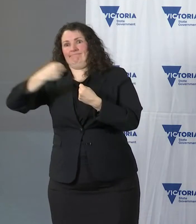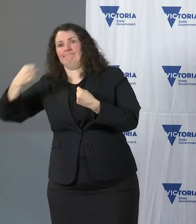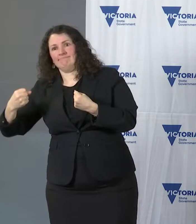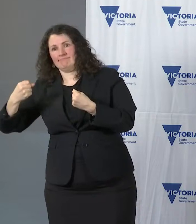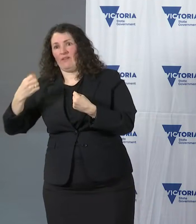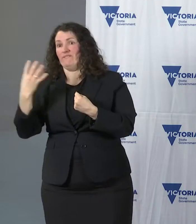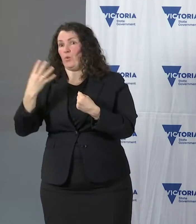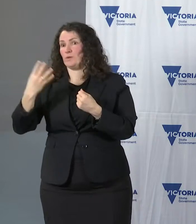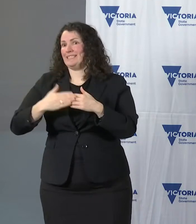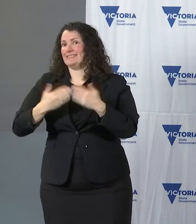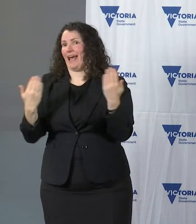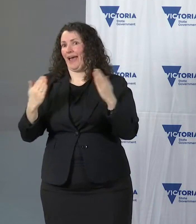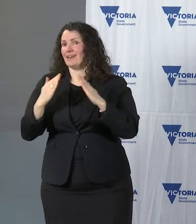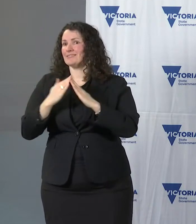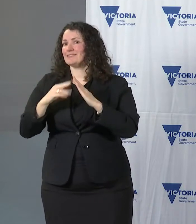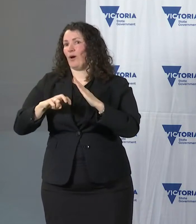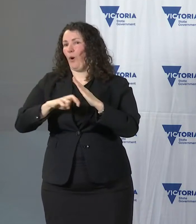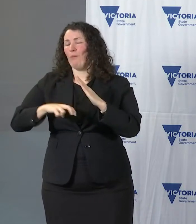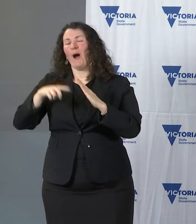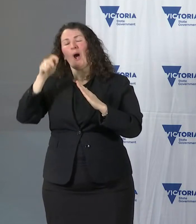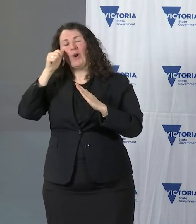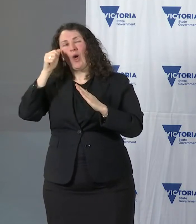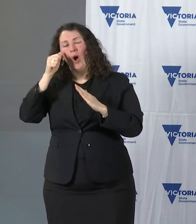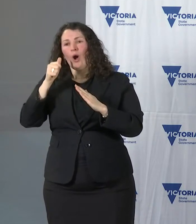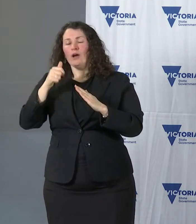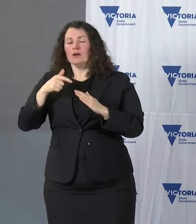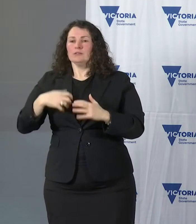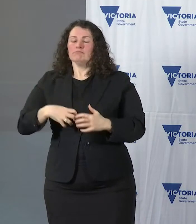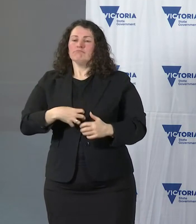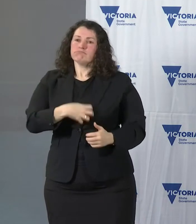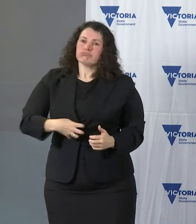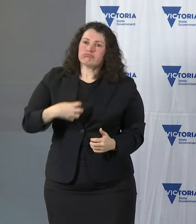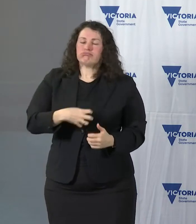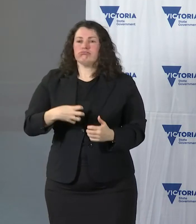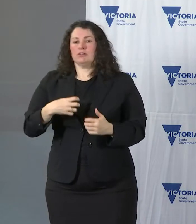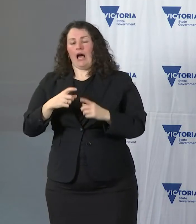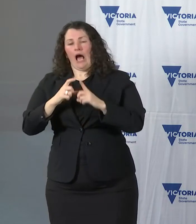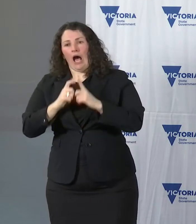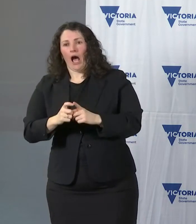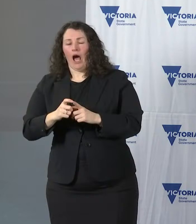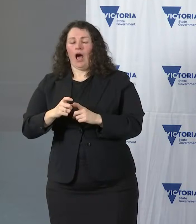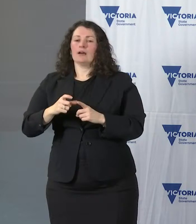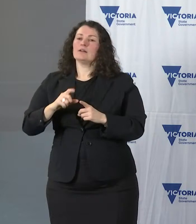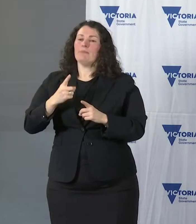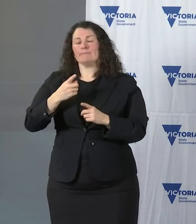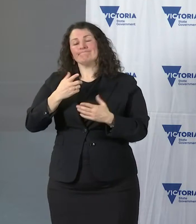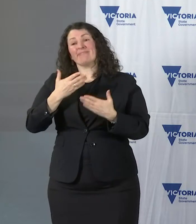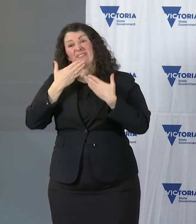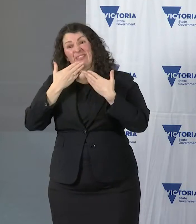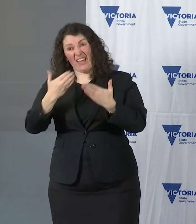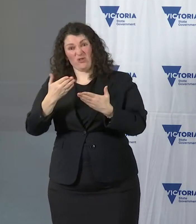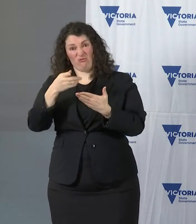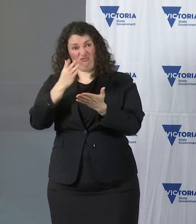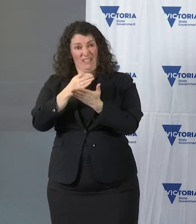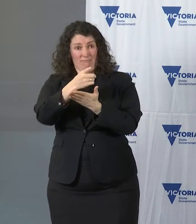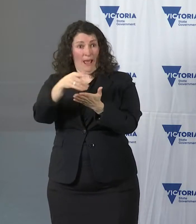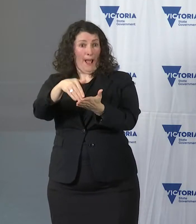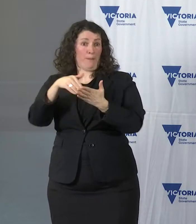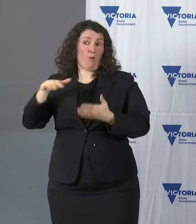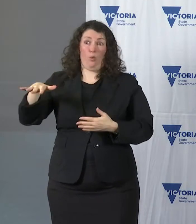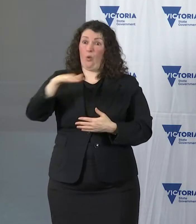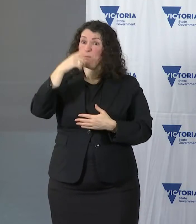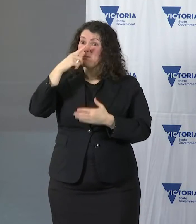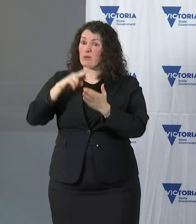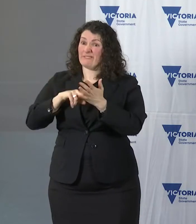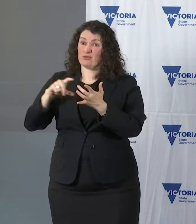protecting the rest of Victoria by isolating throughout their quarantine periods. If we have a negative day 13 test for you, we'll